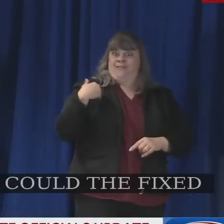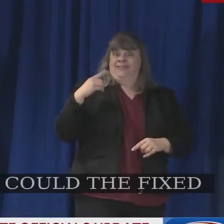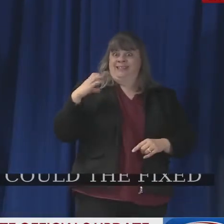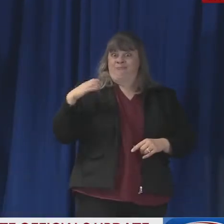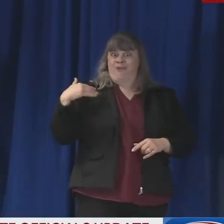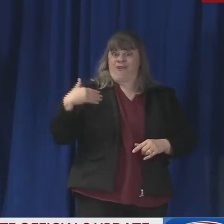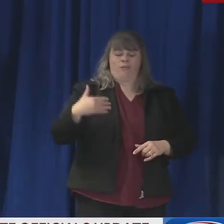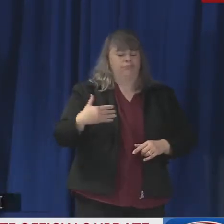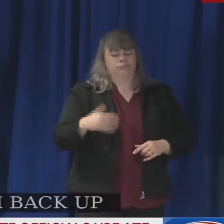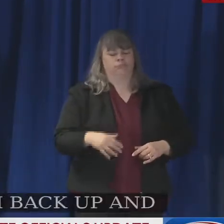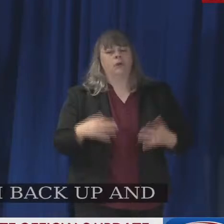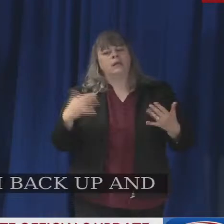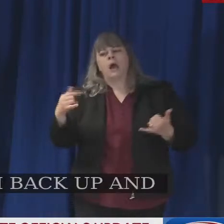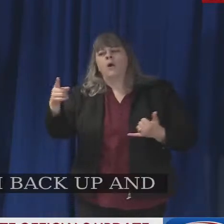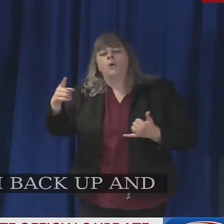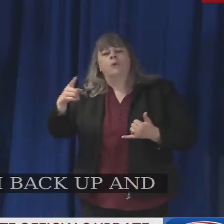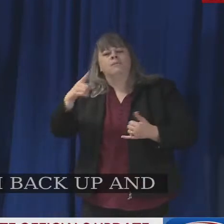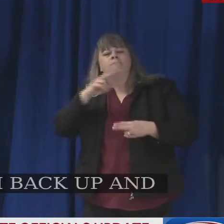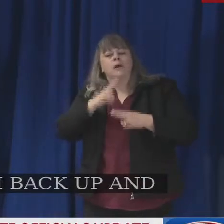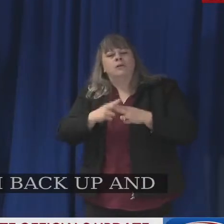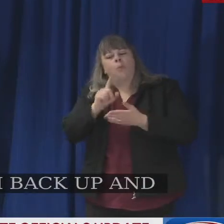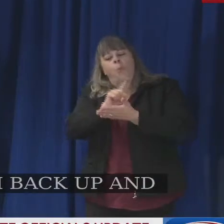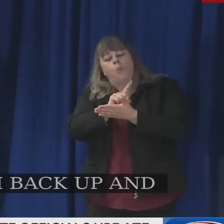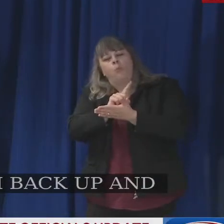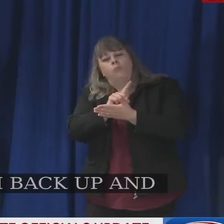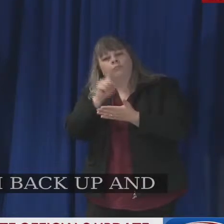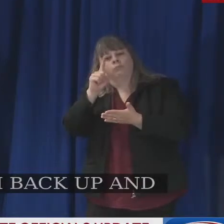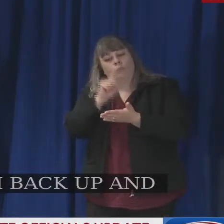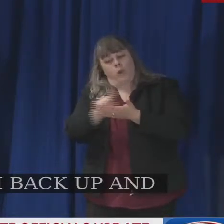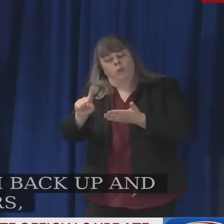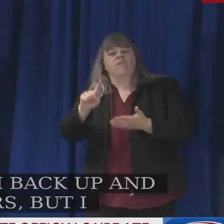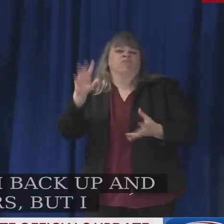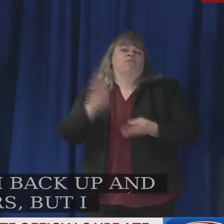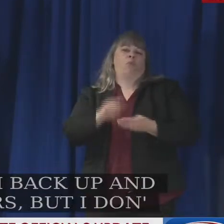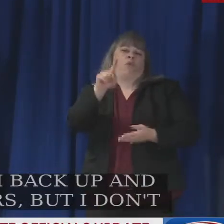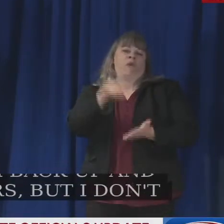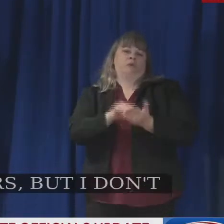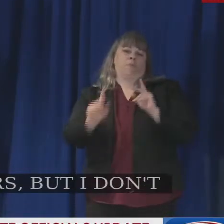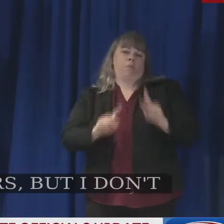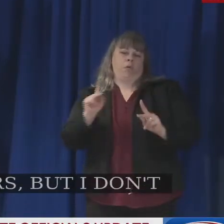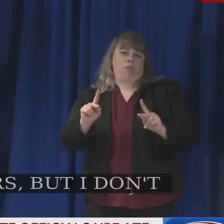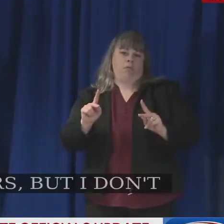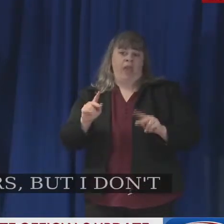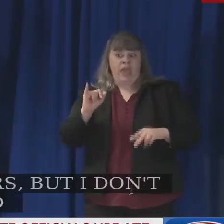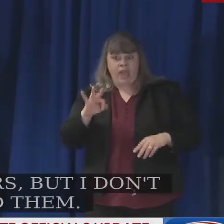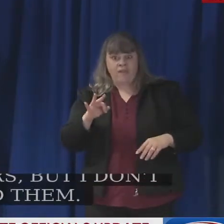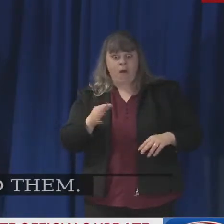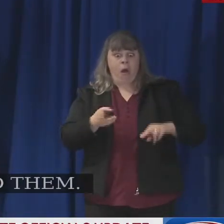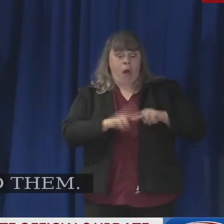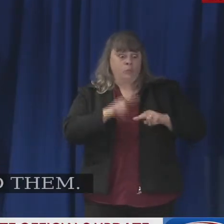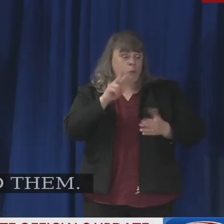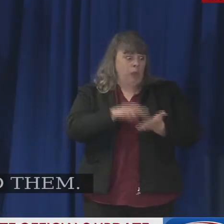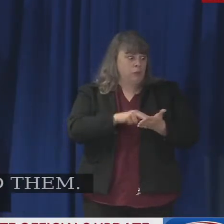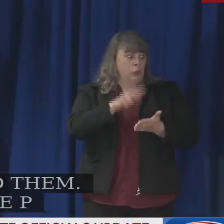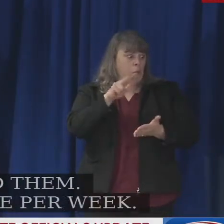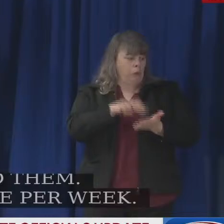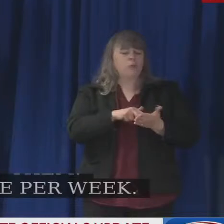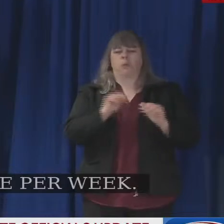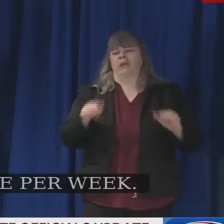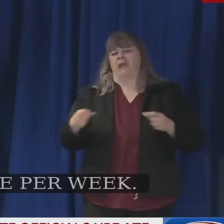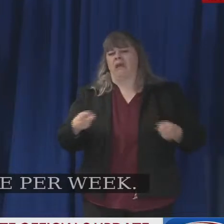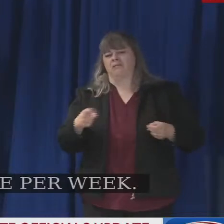have about 1,000 people a week. Even if that doubled or tripled, that's more than we can more than handle that,